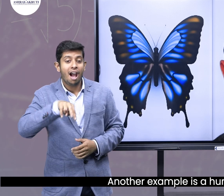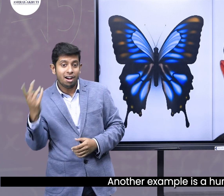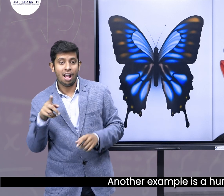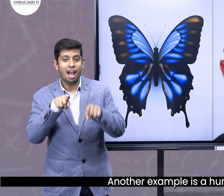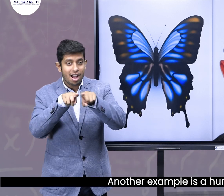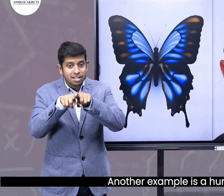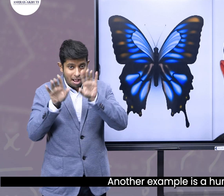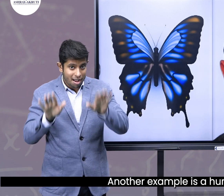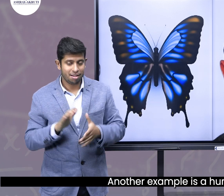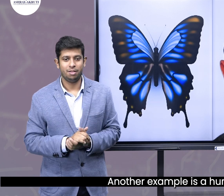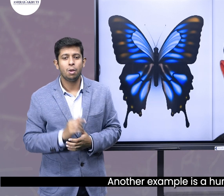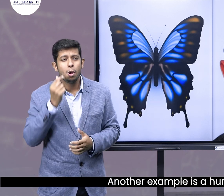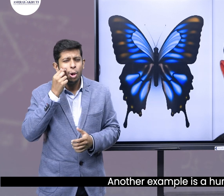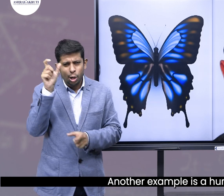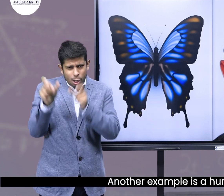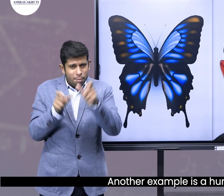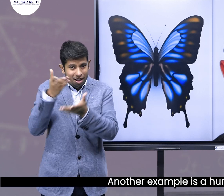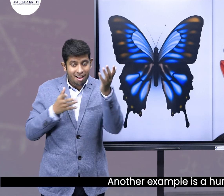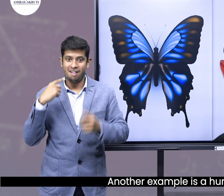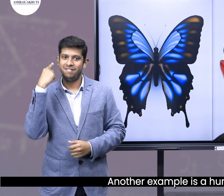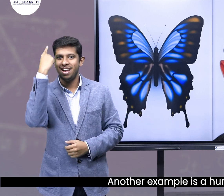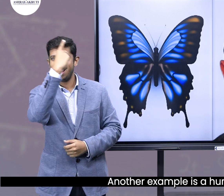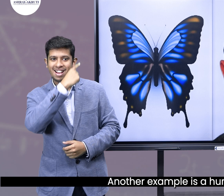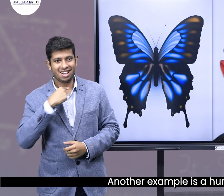Another example is a human face.